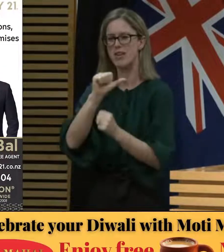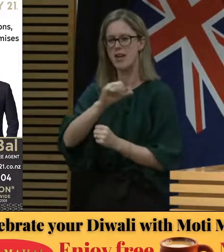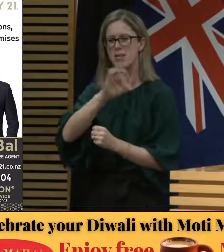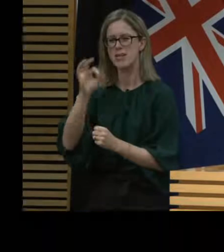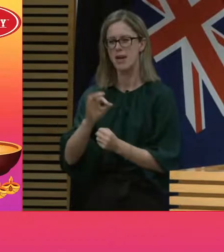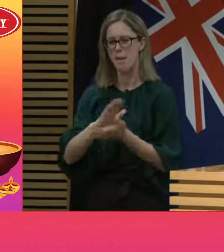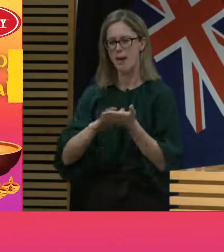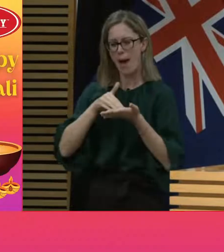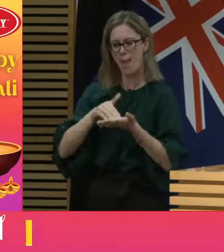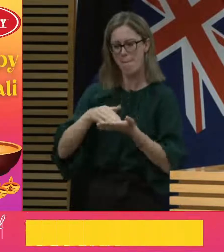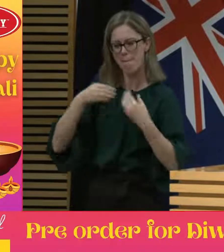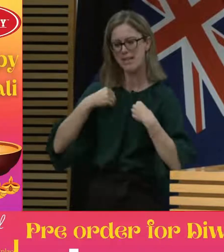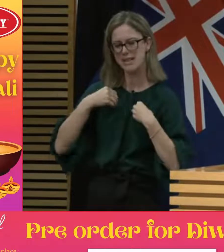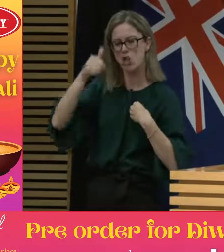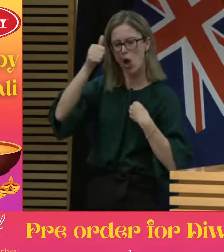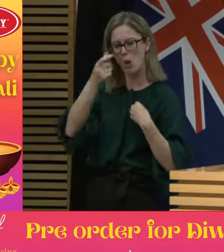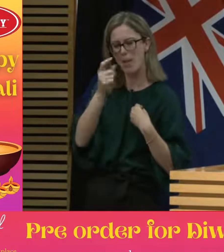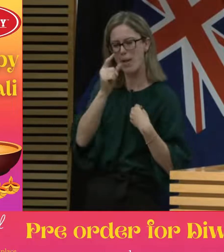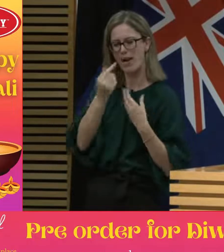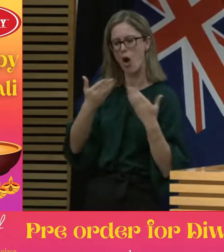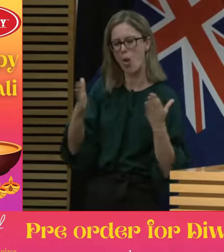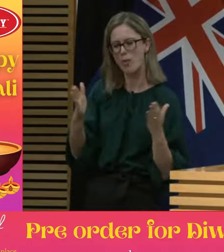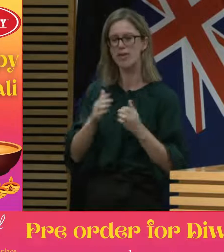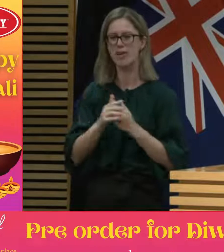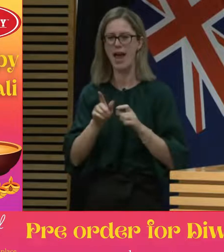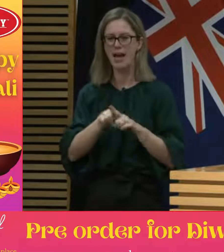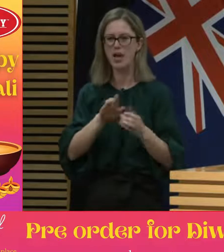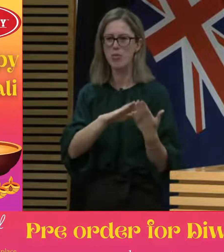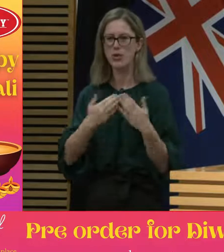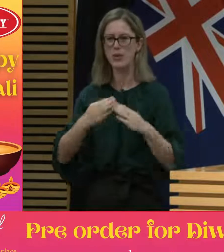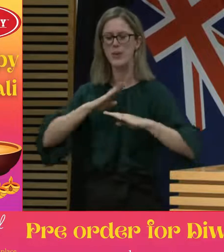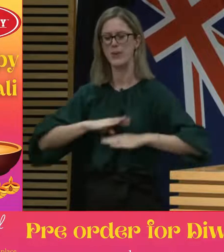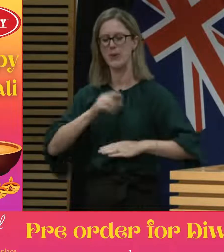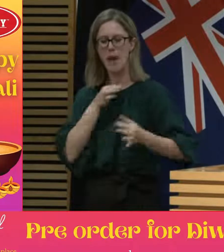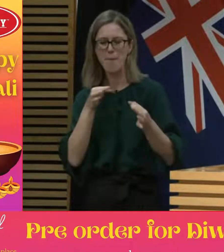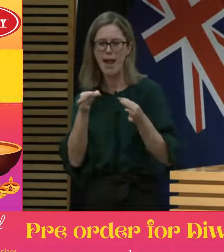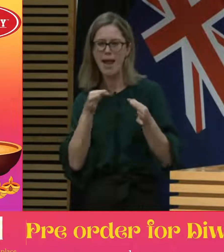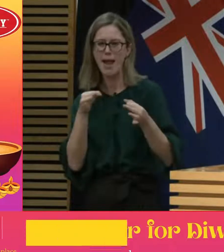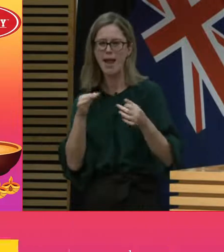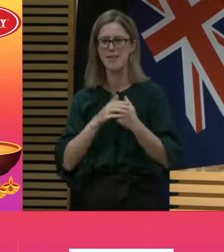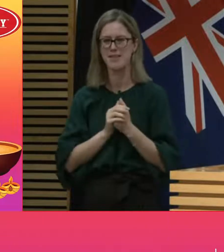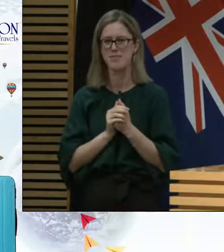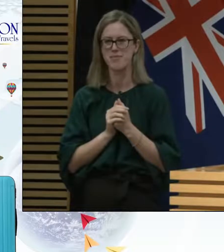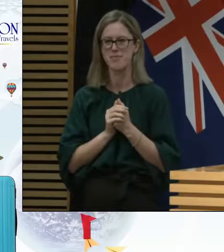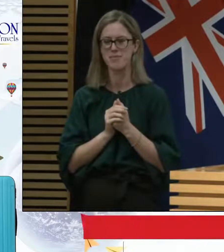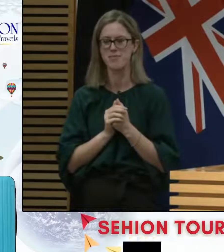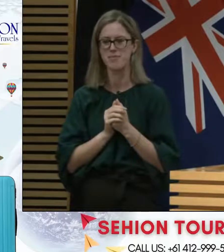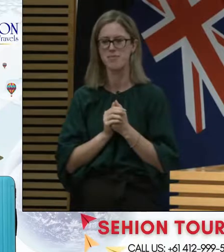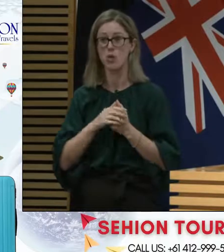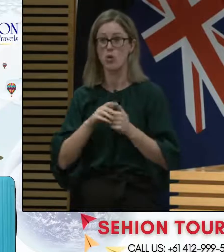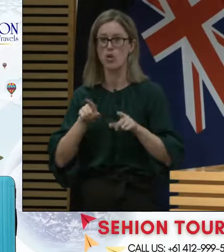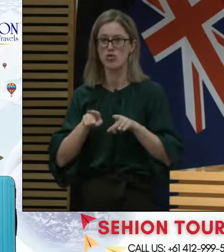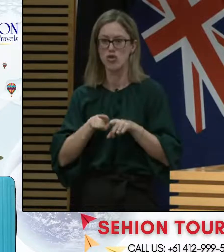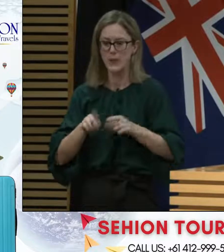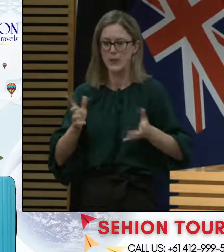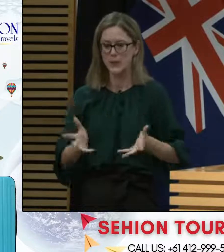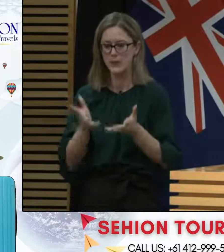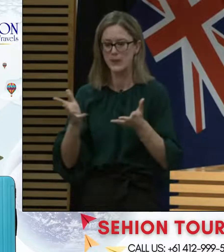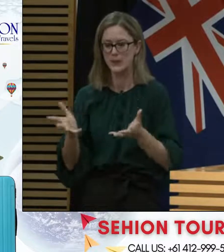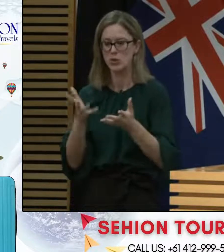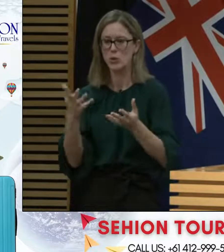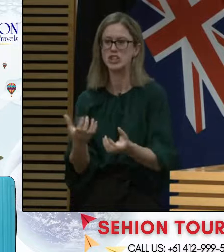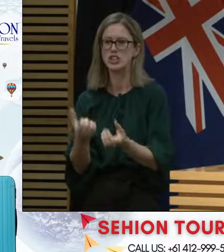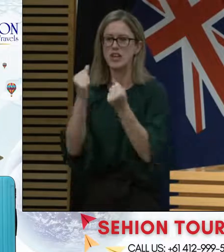to business and to our communities, and that we are doing all we can to ensure we reach those targets so that we